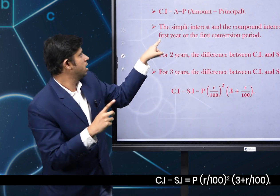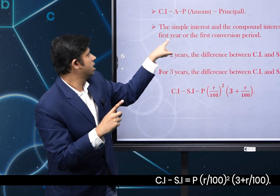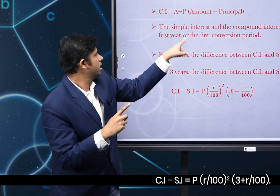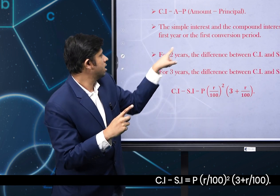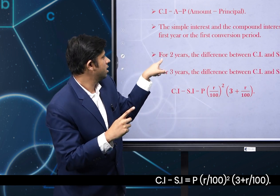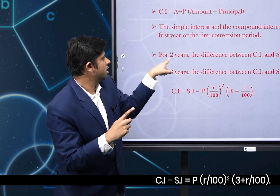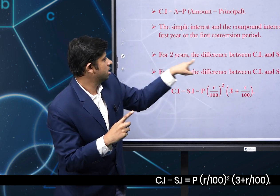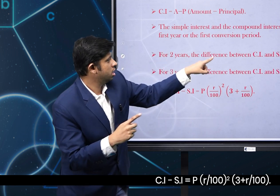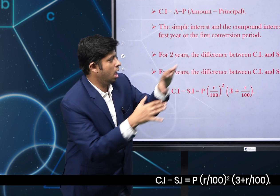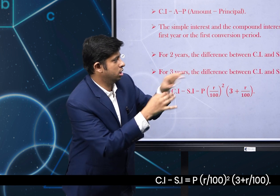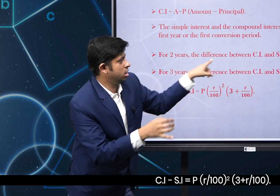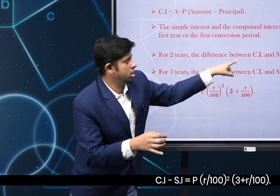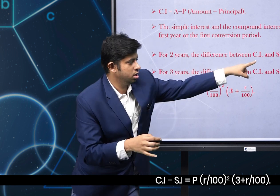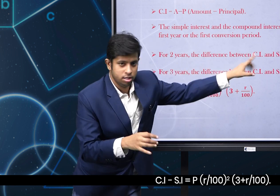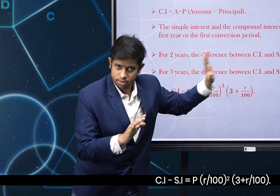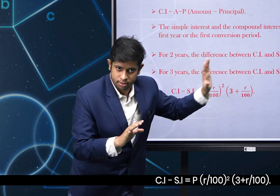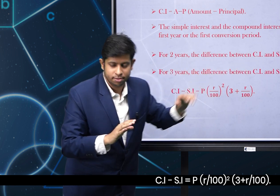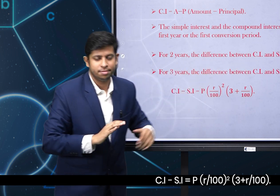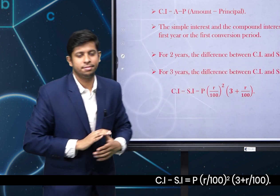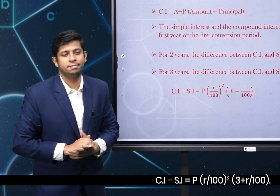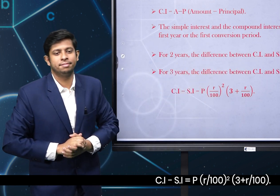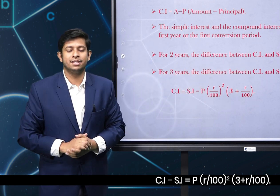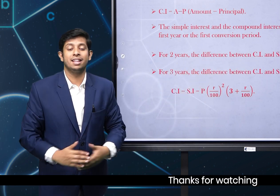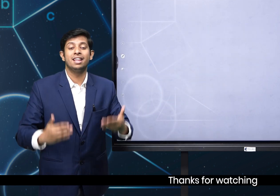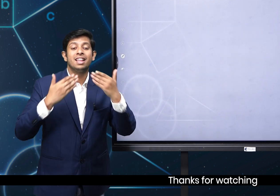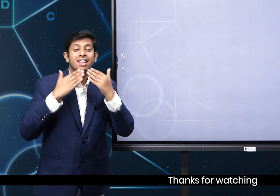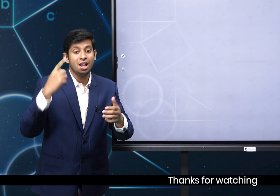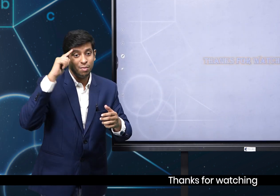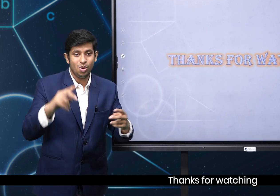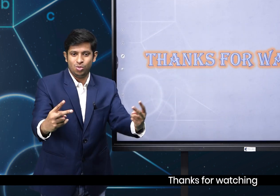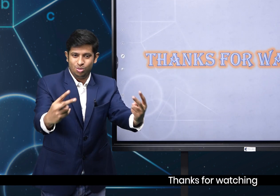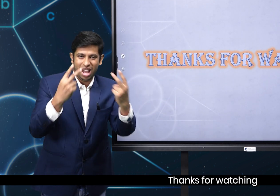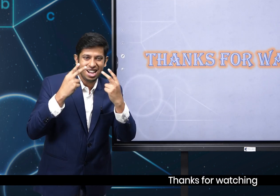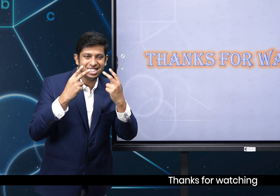100. Thanks for watching.